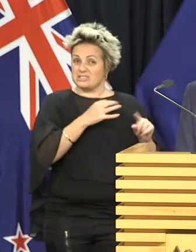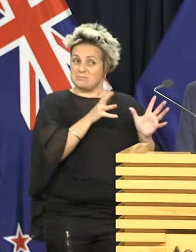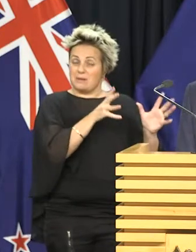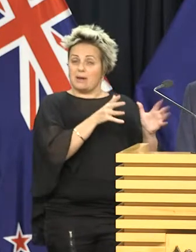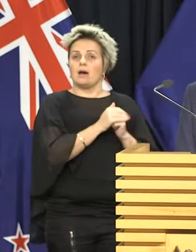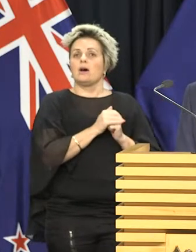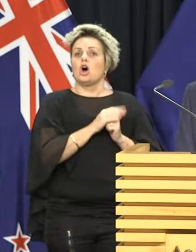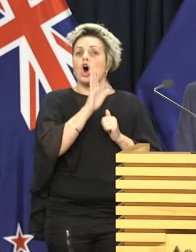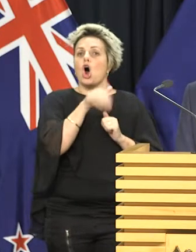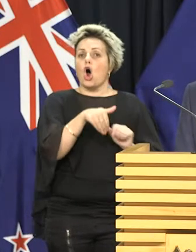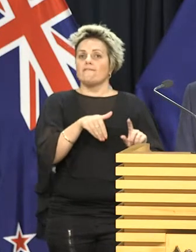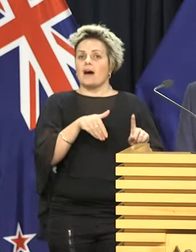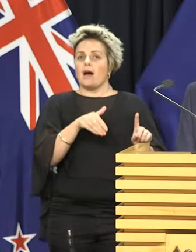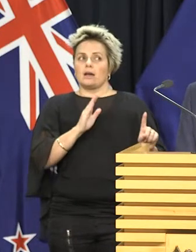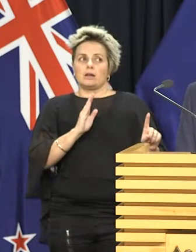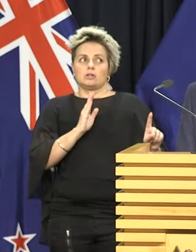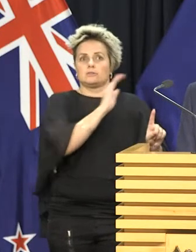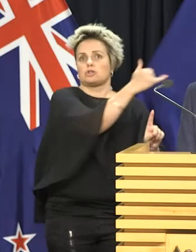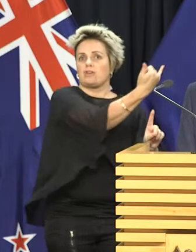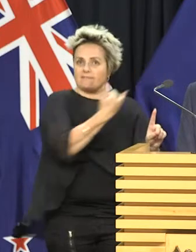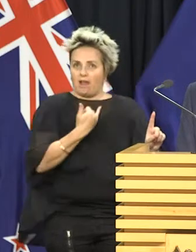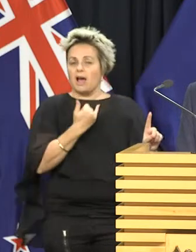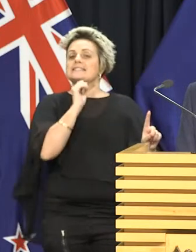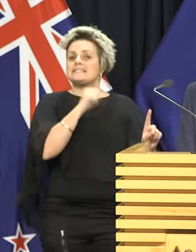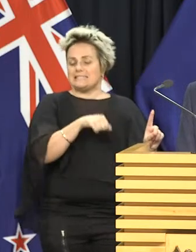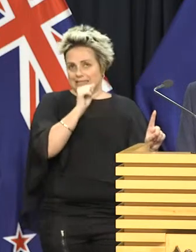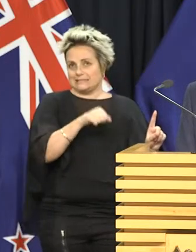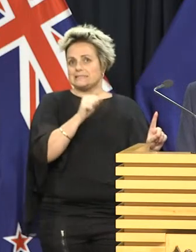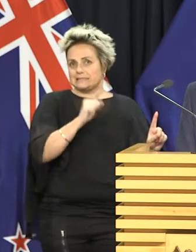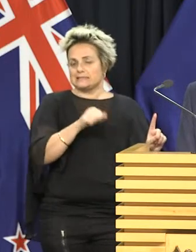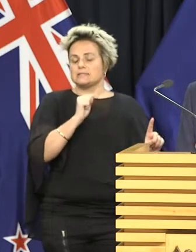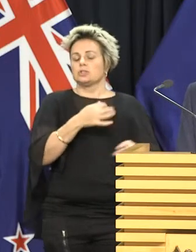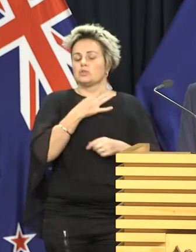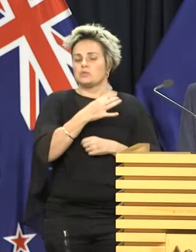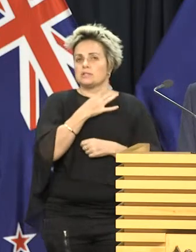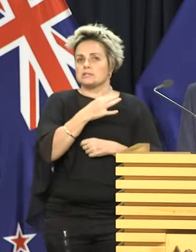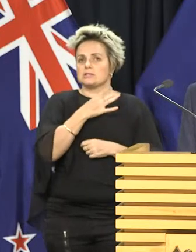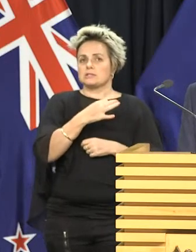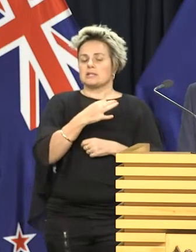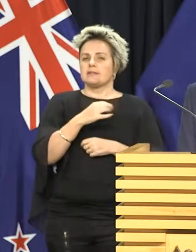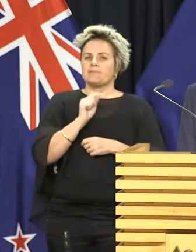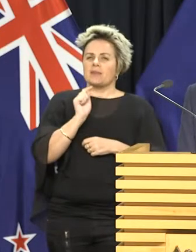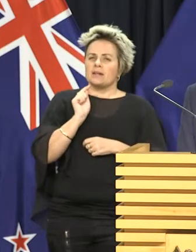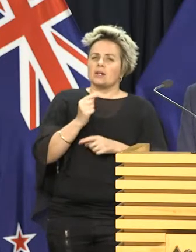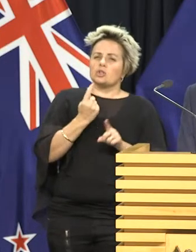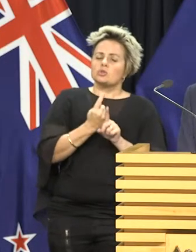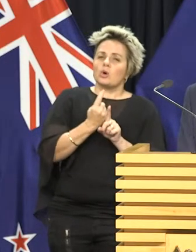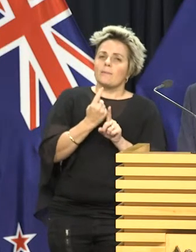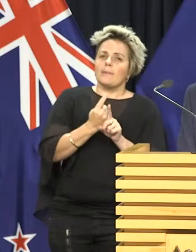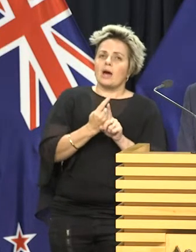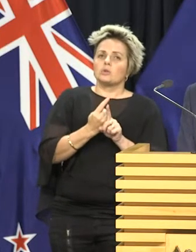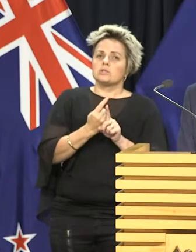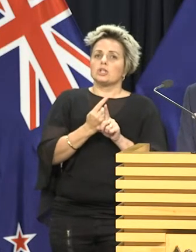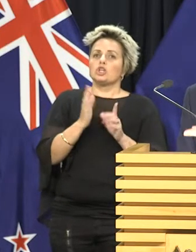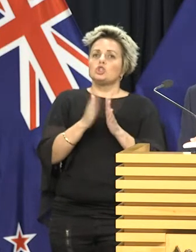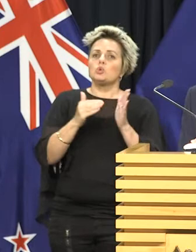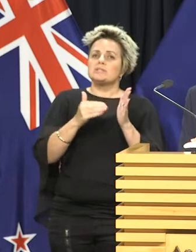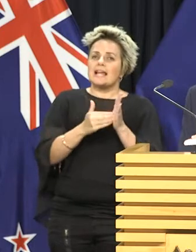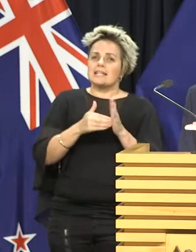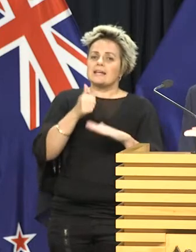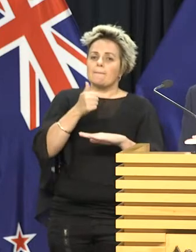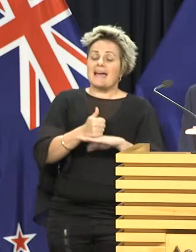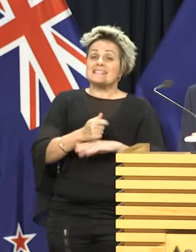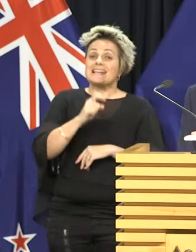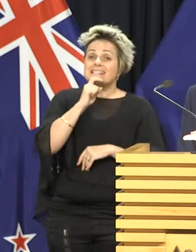for direct flights, and this relates to flights that are this relates specifically to New Zealand-based